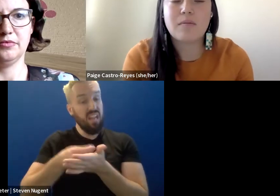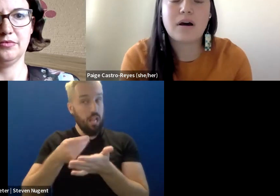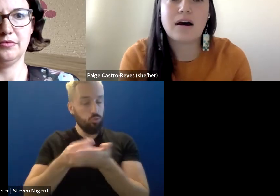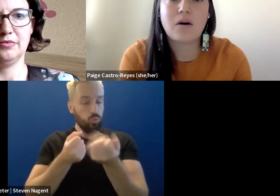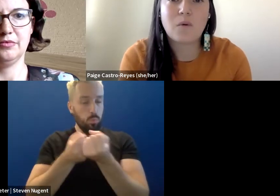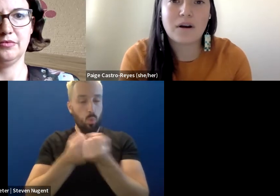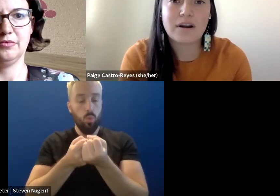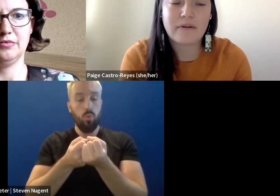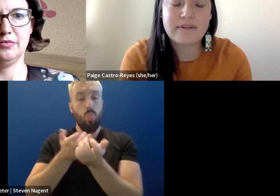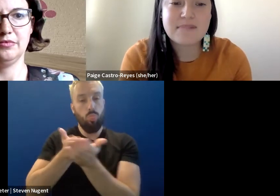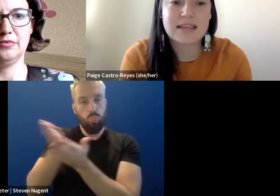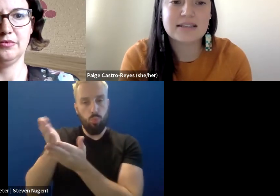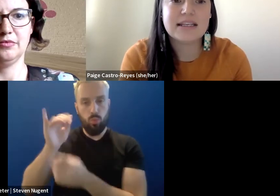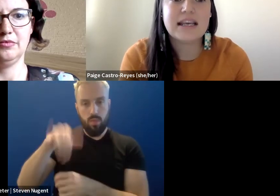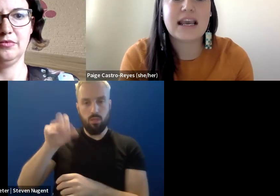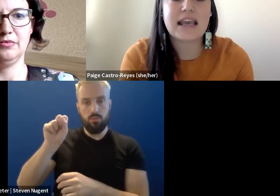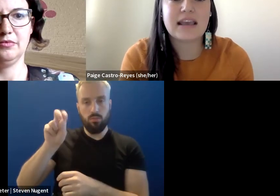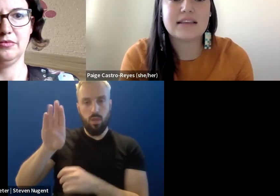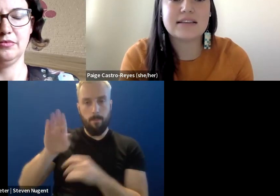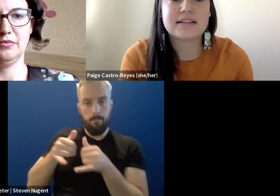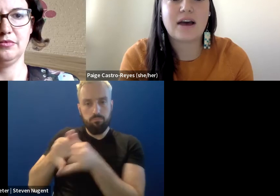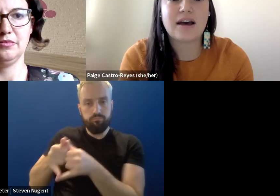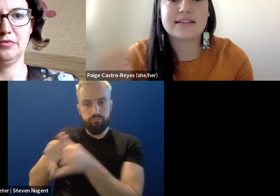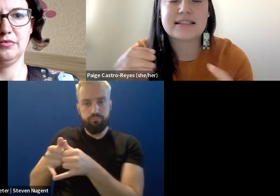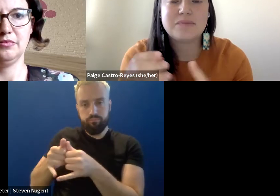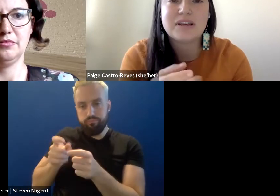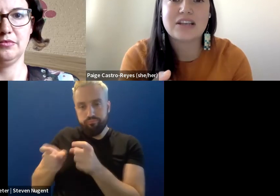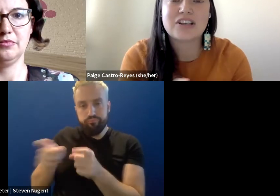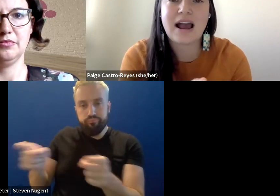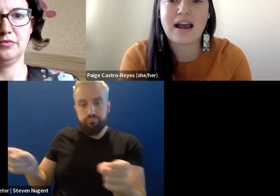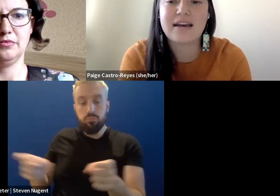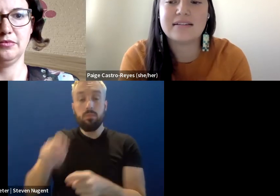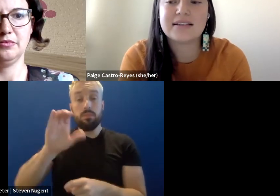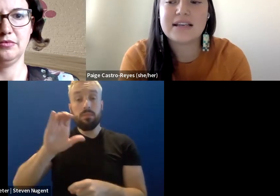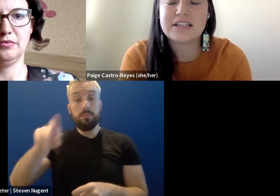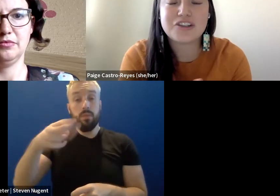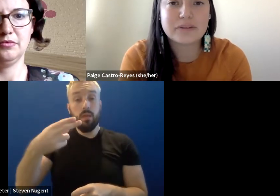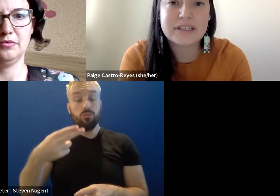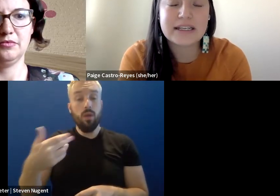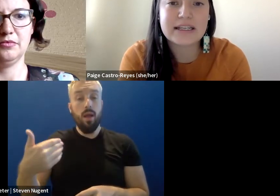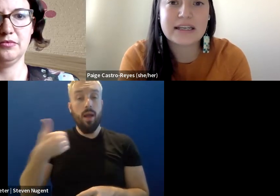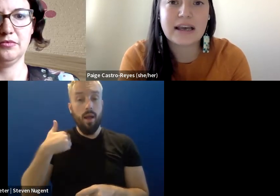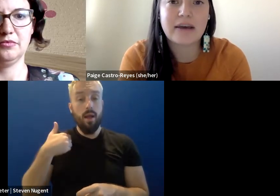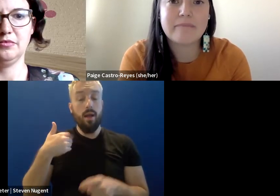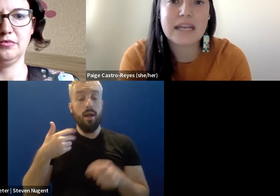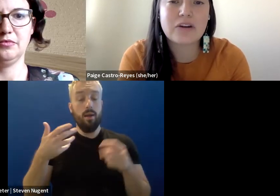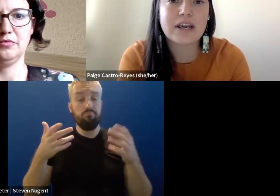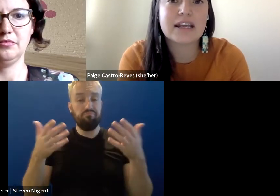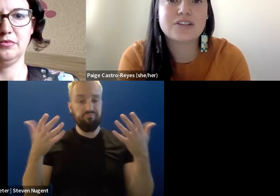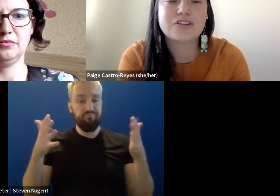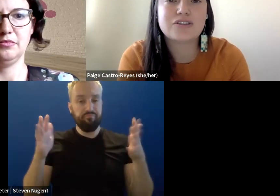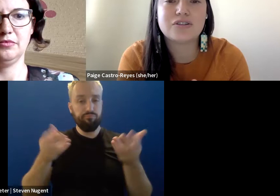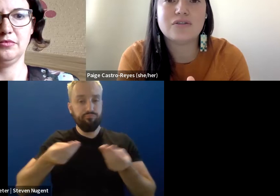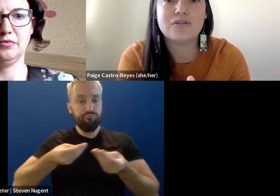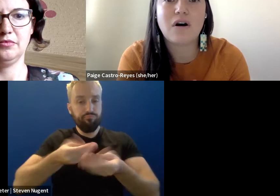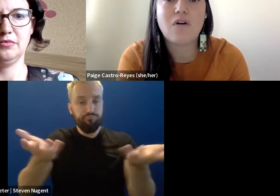our sub-award agreement is CCPH has distributed mini